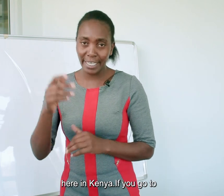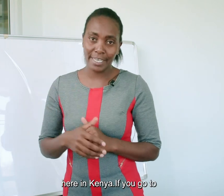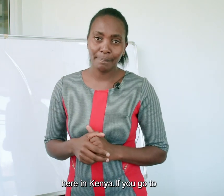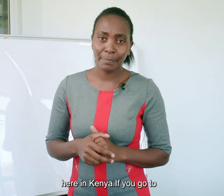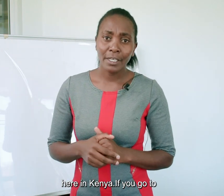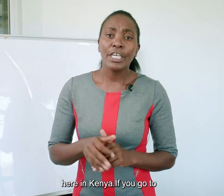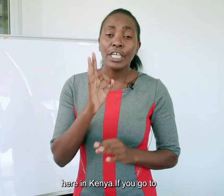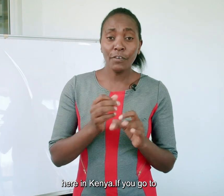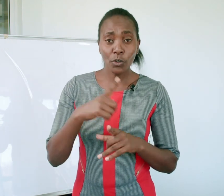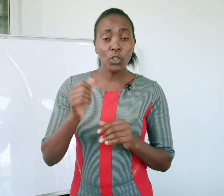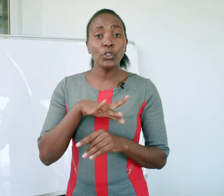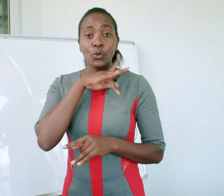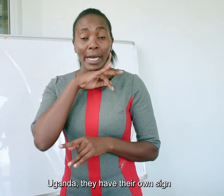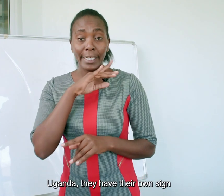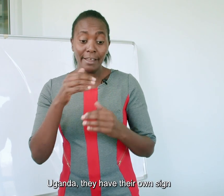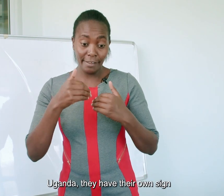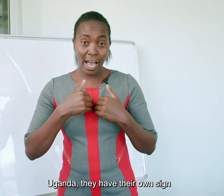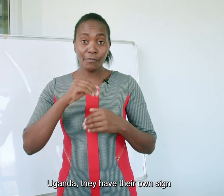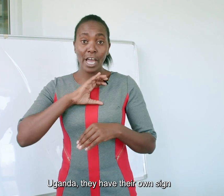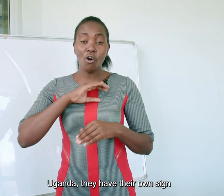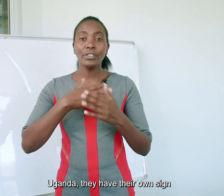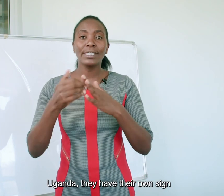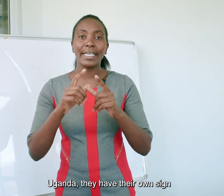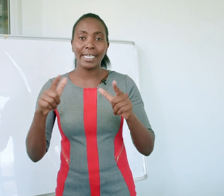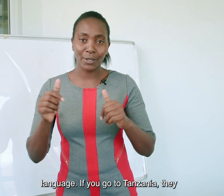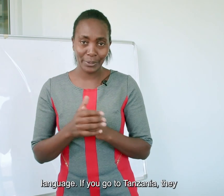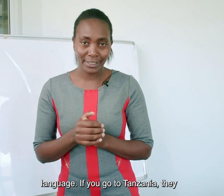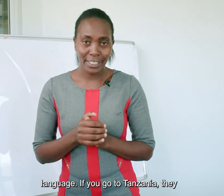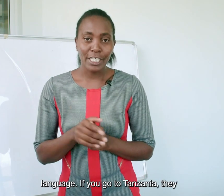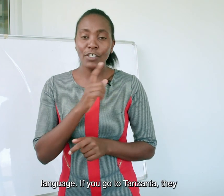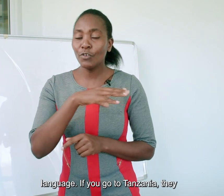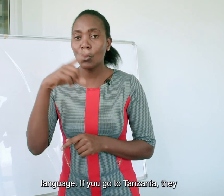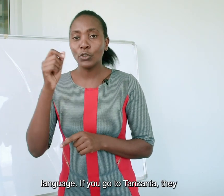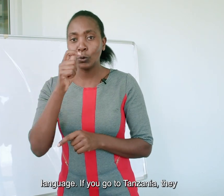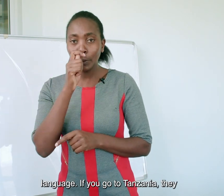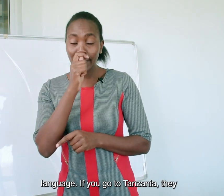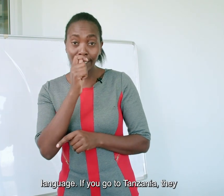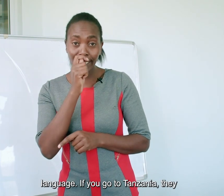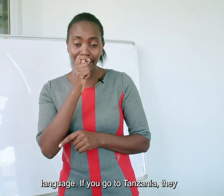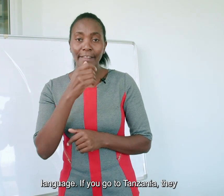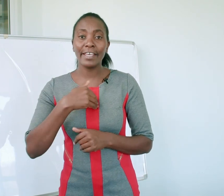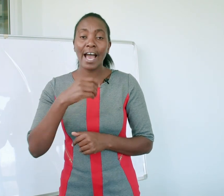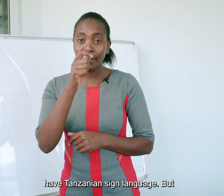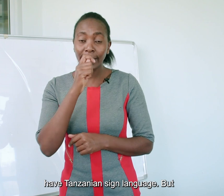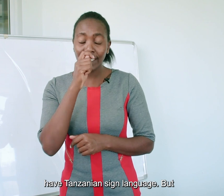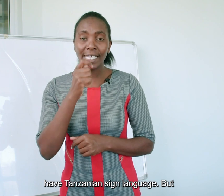Kenya. If you go to Uganda, they have their own sign language. If you go to Tanzania, they have